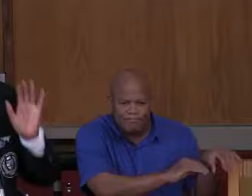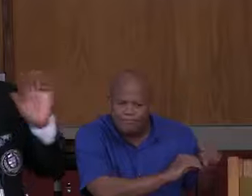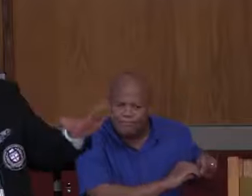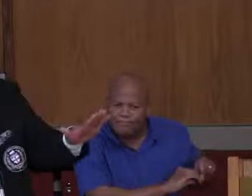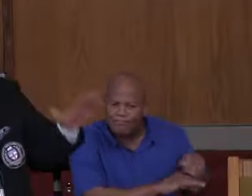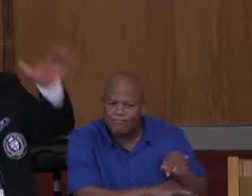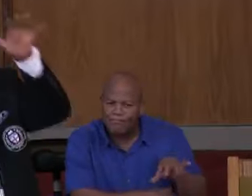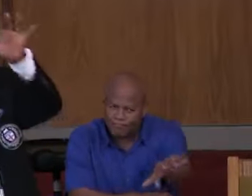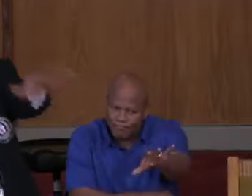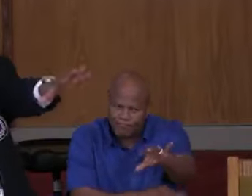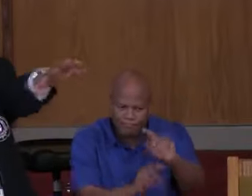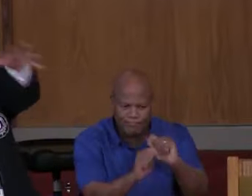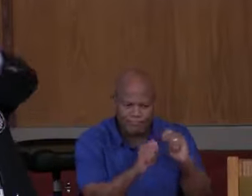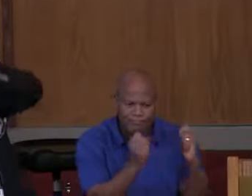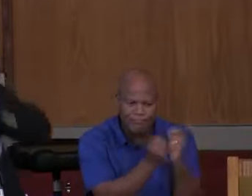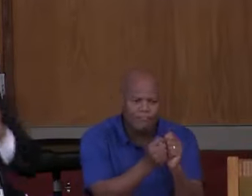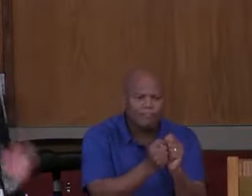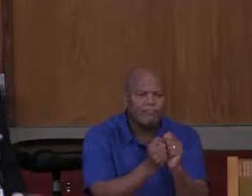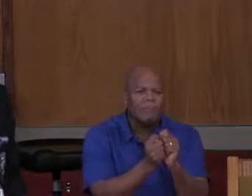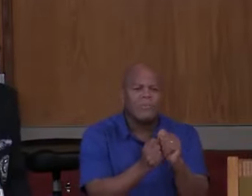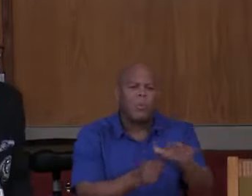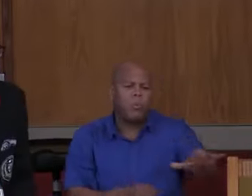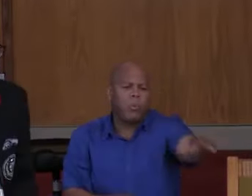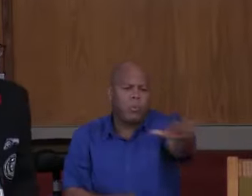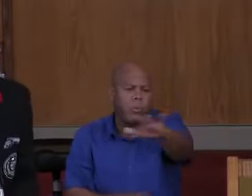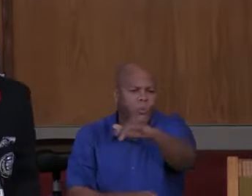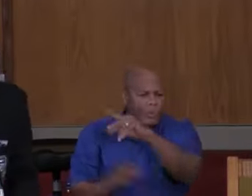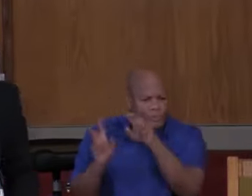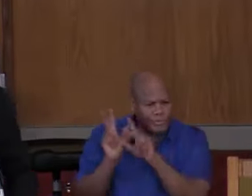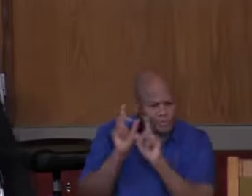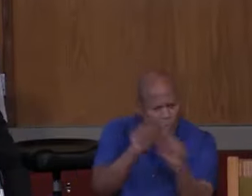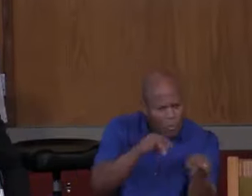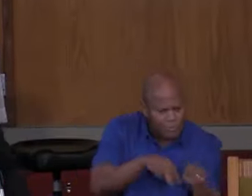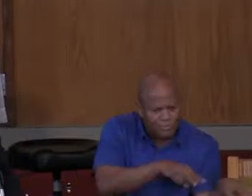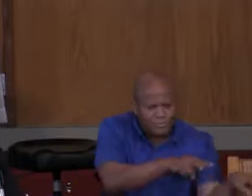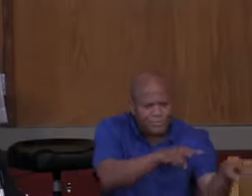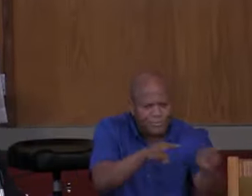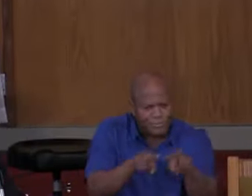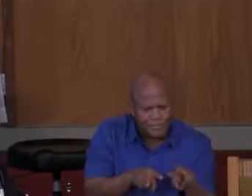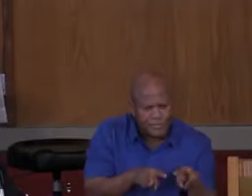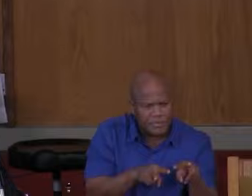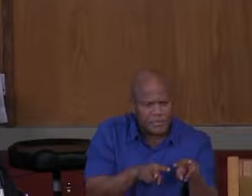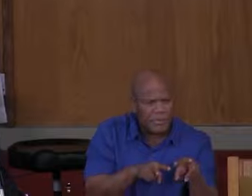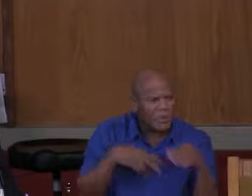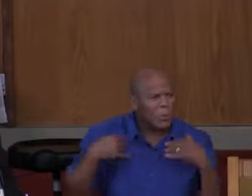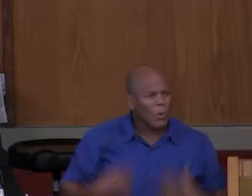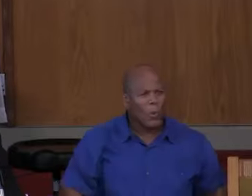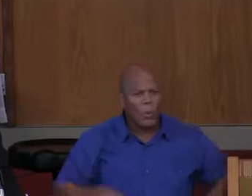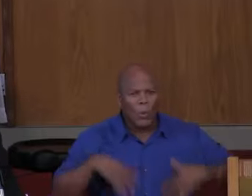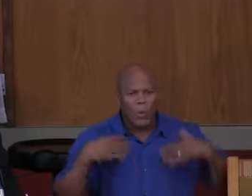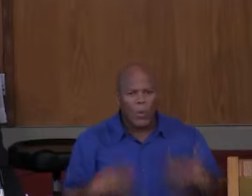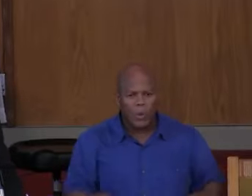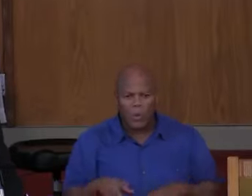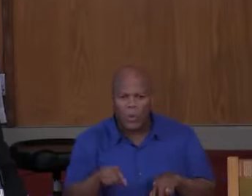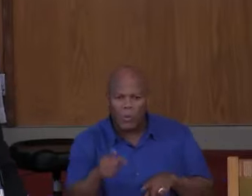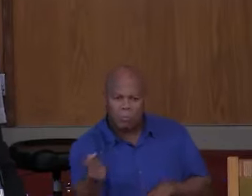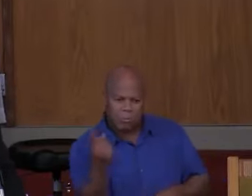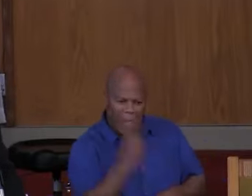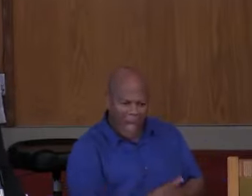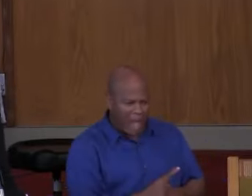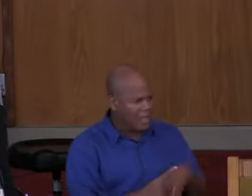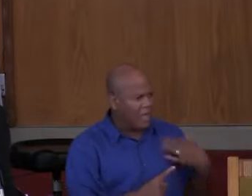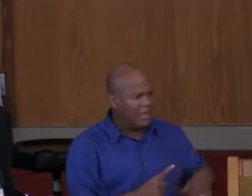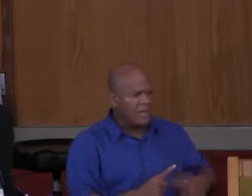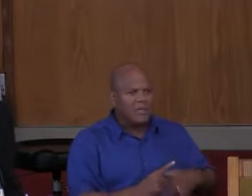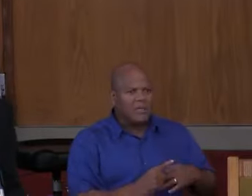he said, go survey the land. He said, yep, it's grapes big as your head. Houses we didn't build,